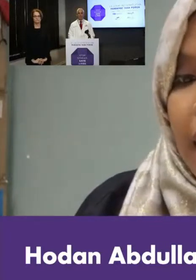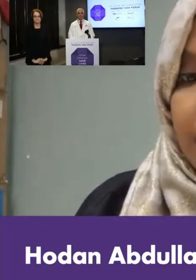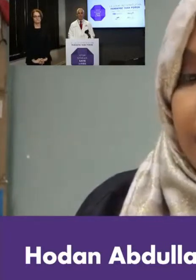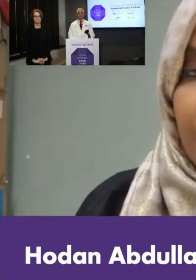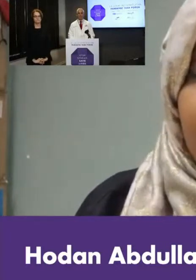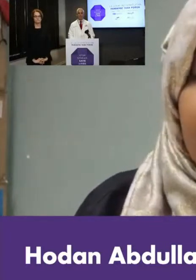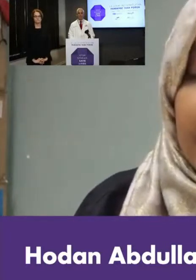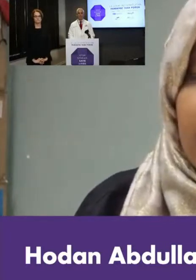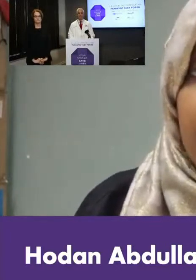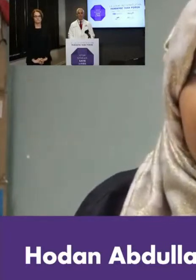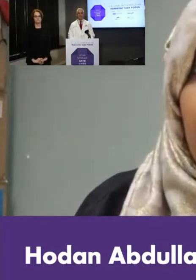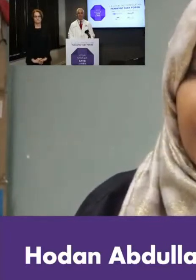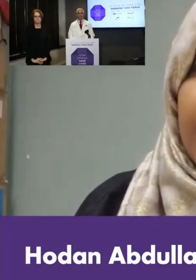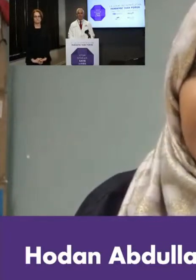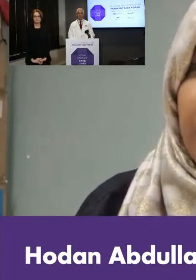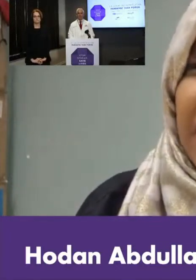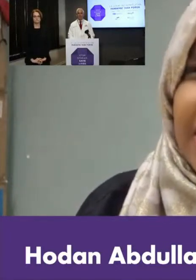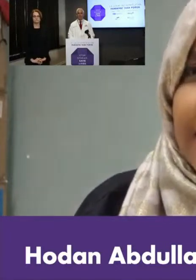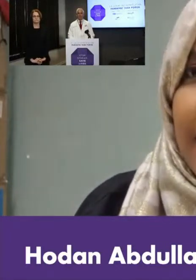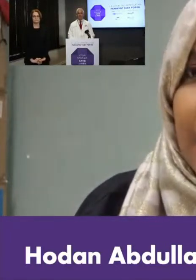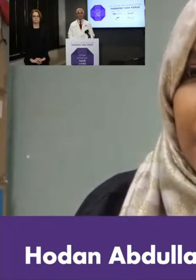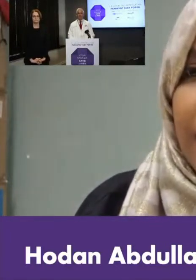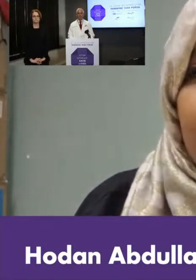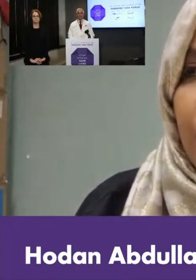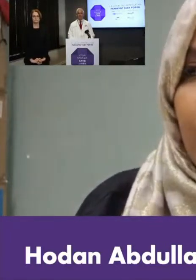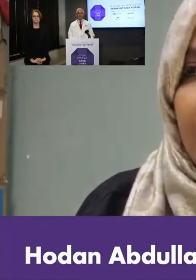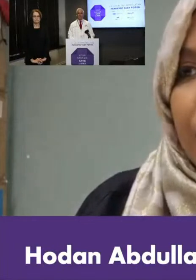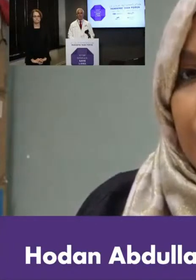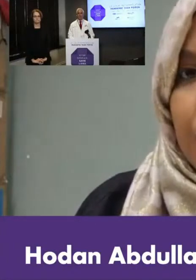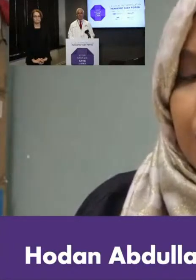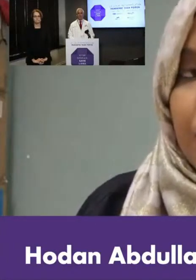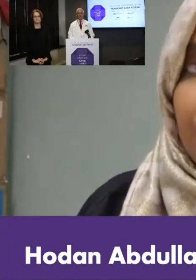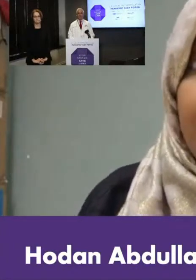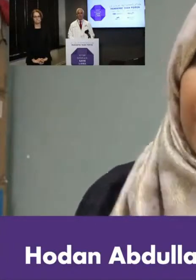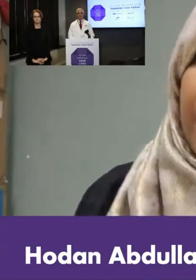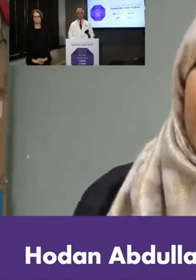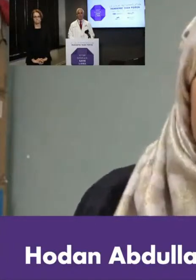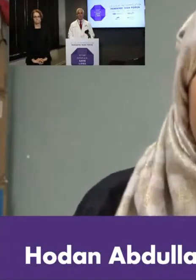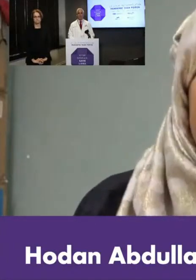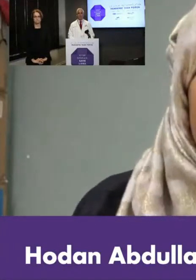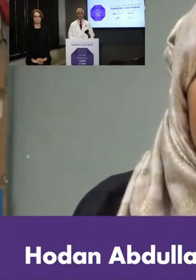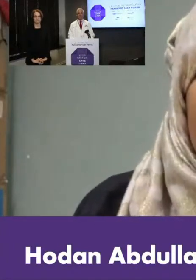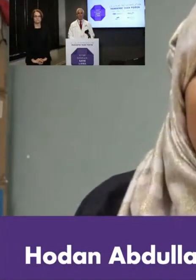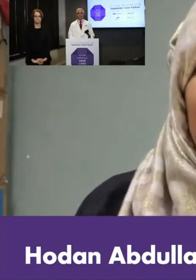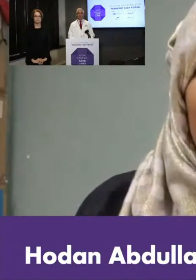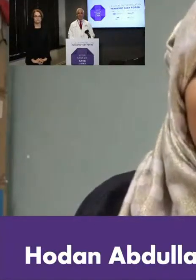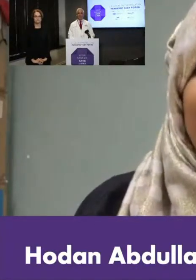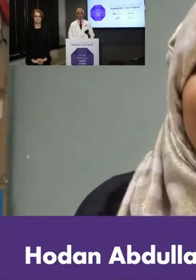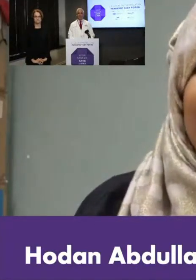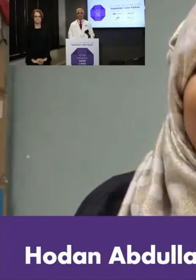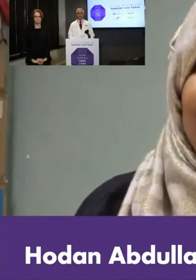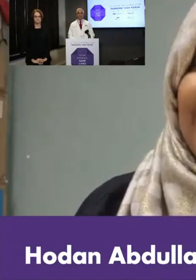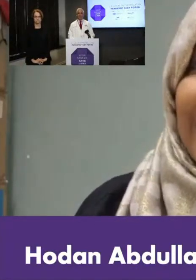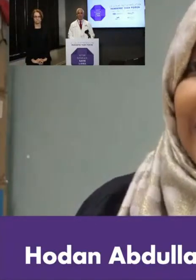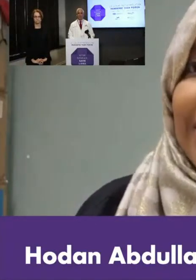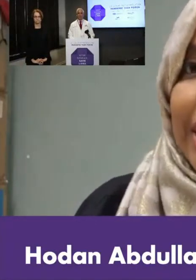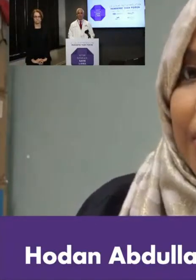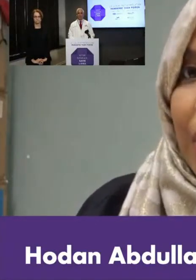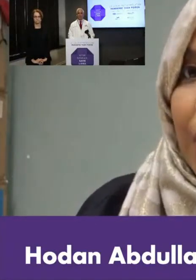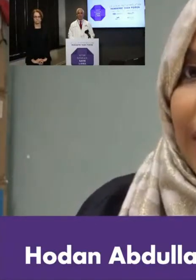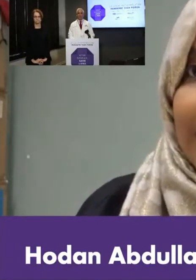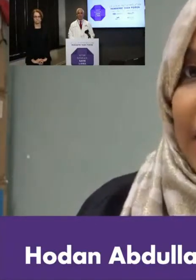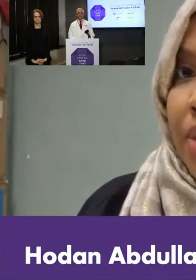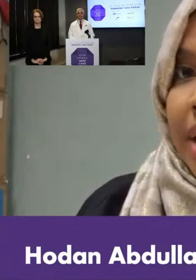had, and they are placed on a wait list for months at a time, and they don't know when they will be chosen. I know that they're kind of stuck in